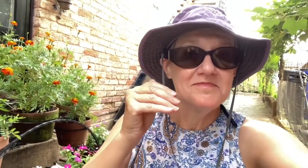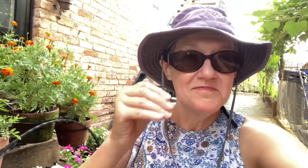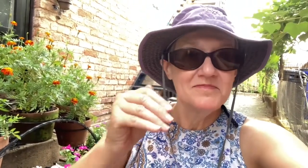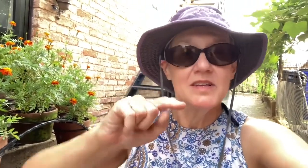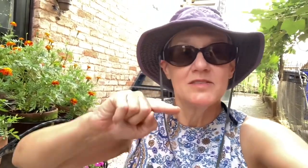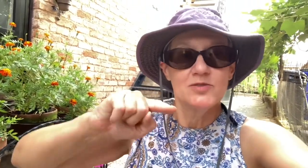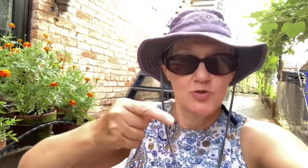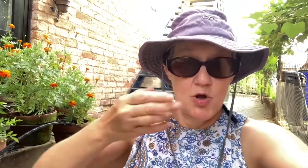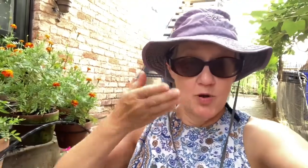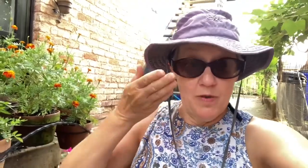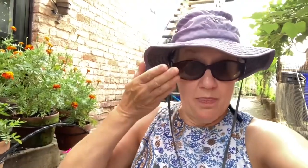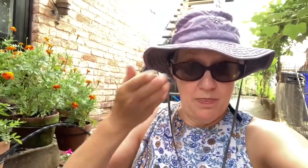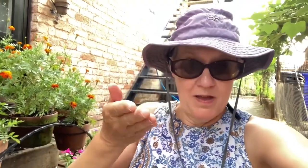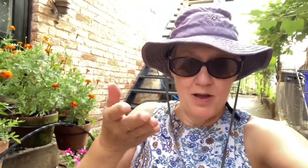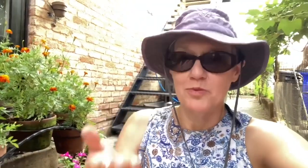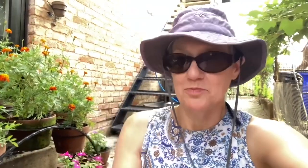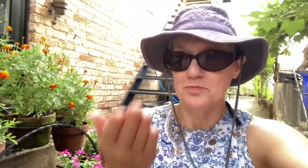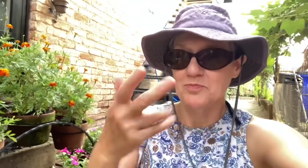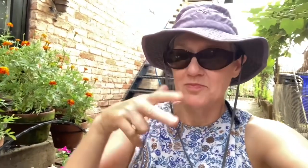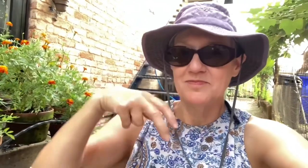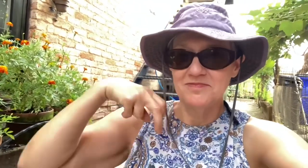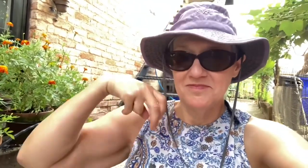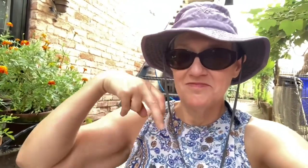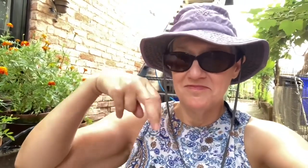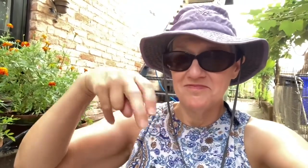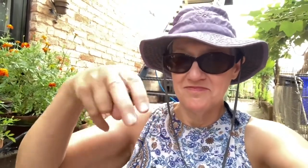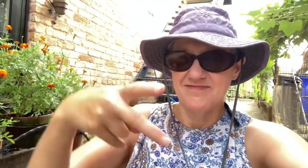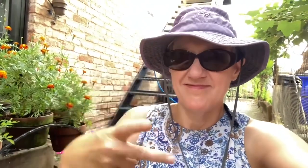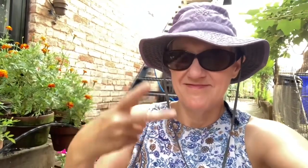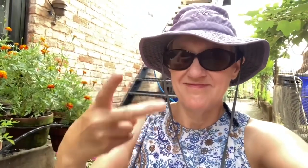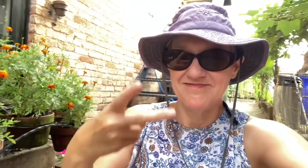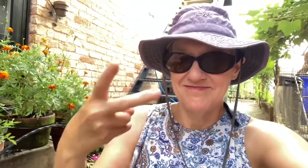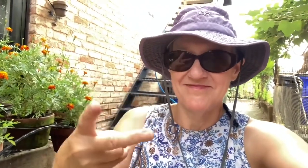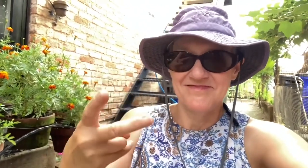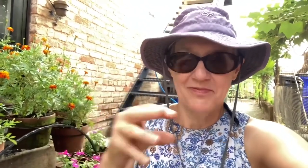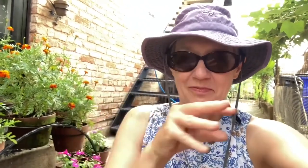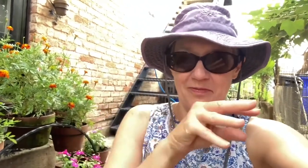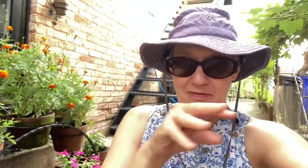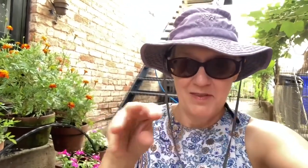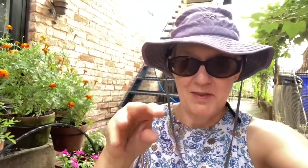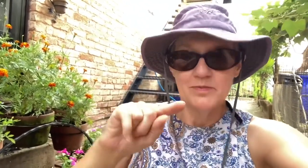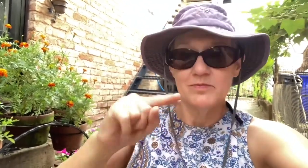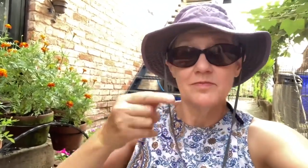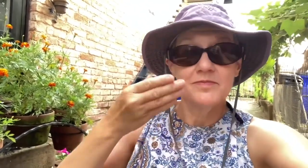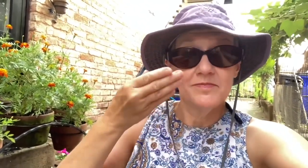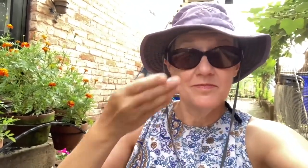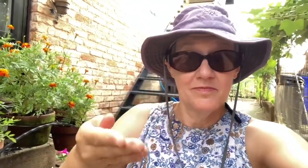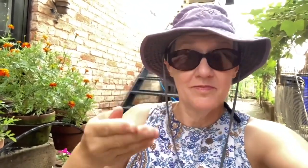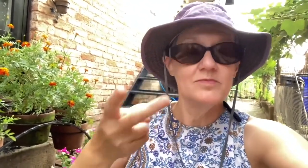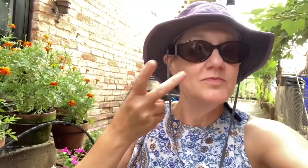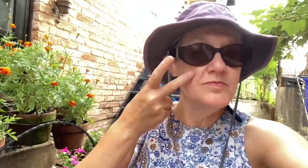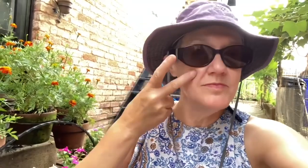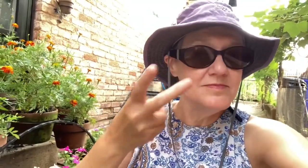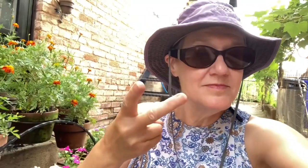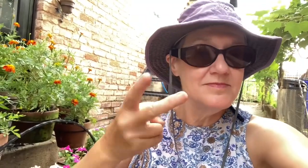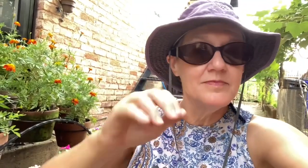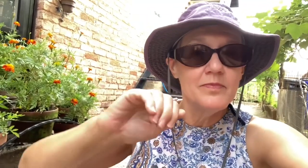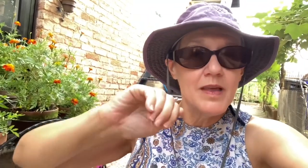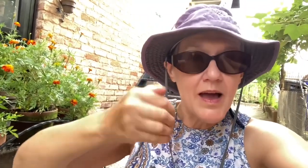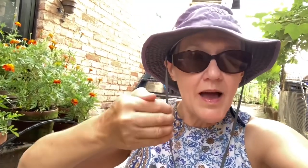So we're going to go ahead and start over there. This morning on our morning walk, I videoed because I want to show you what it